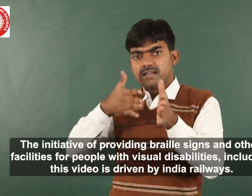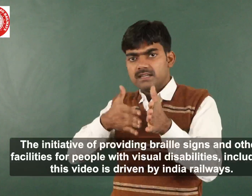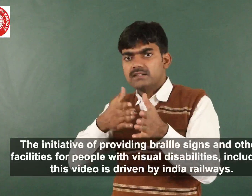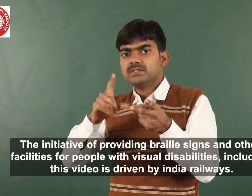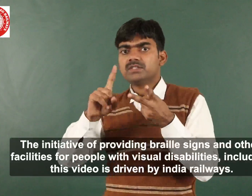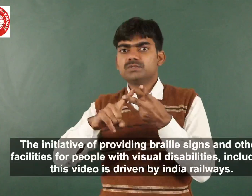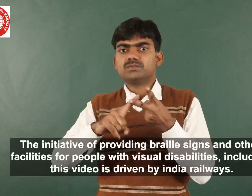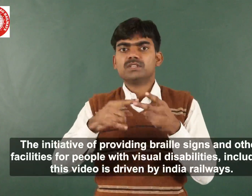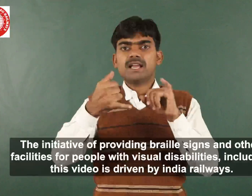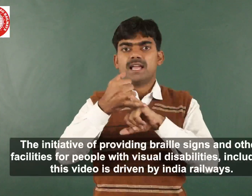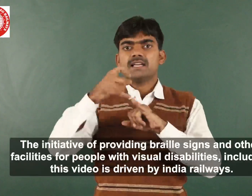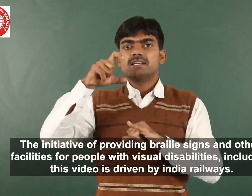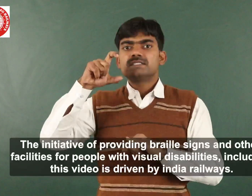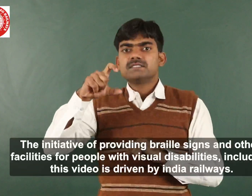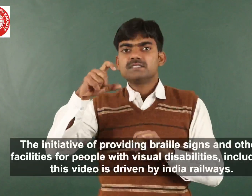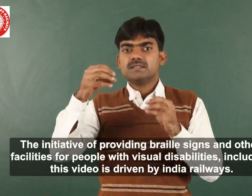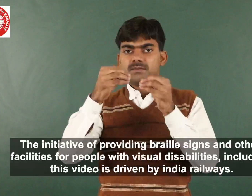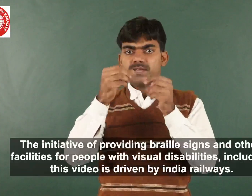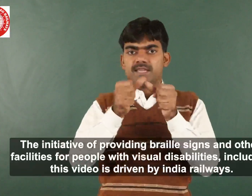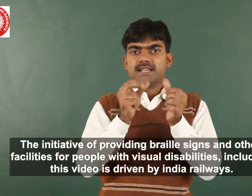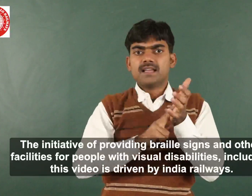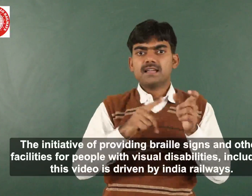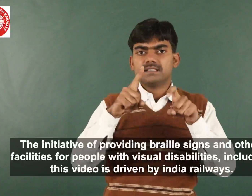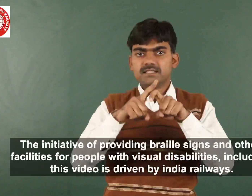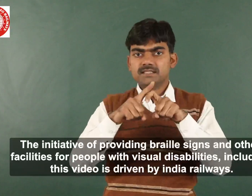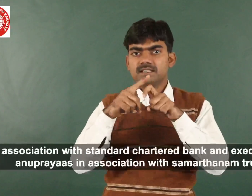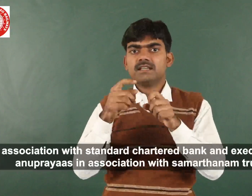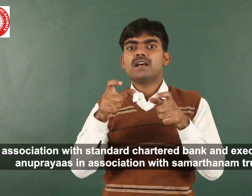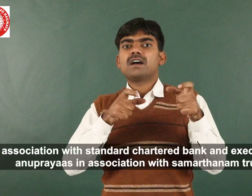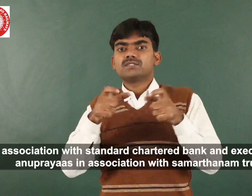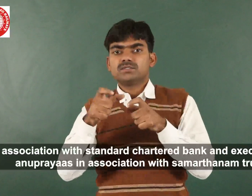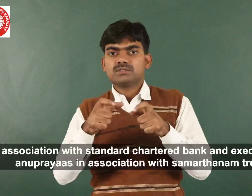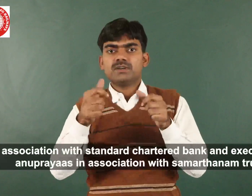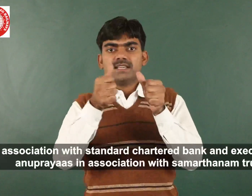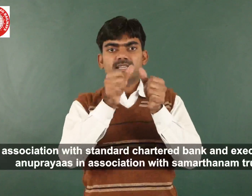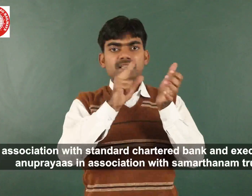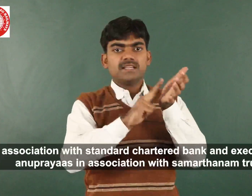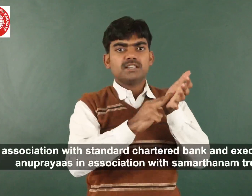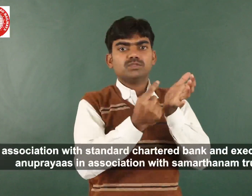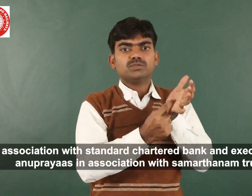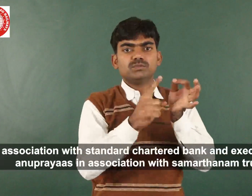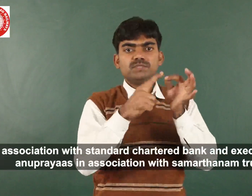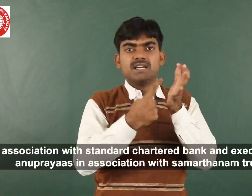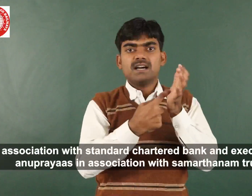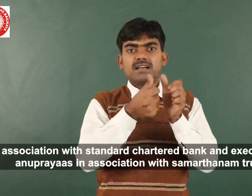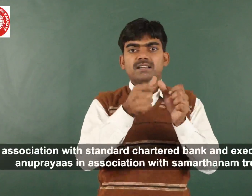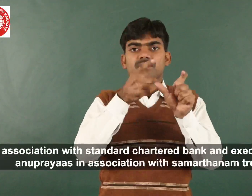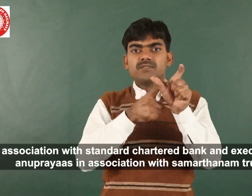this video, is driven by Indian Railways in association with Standard Chartered Bank and